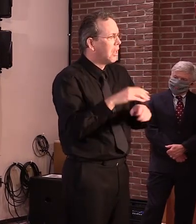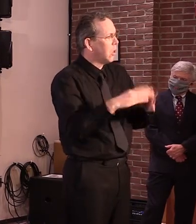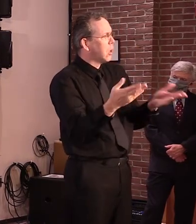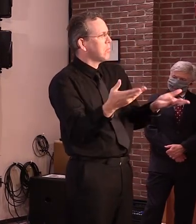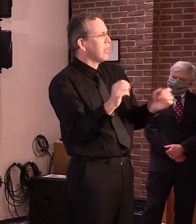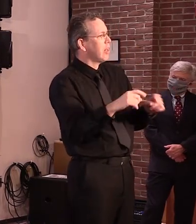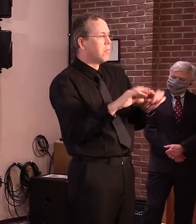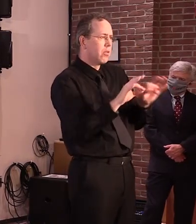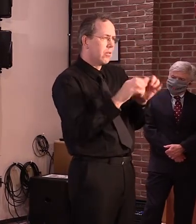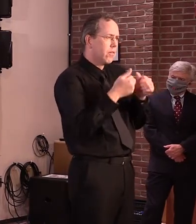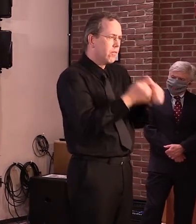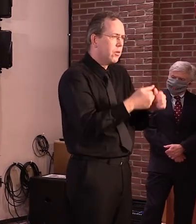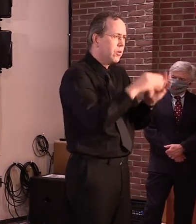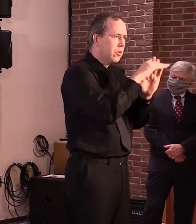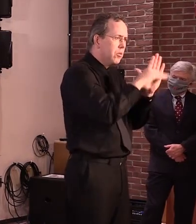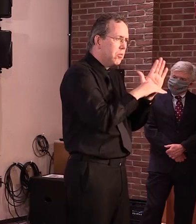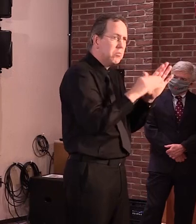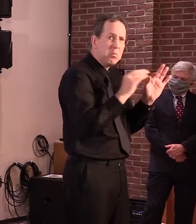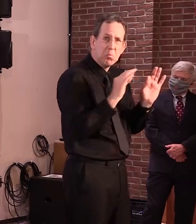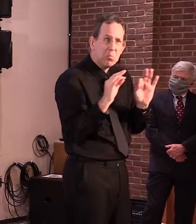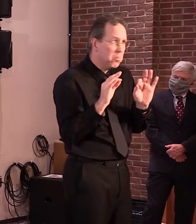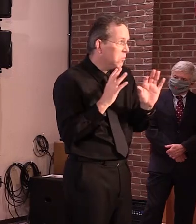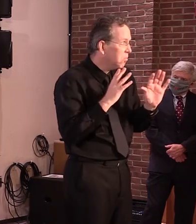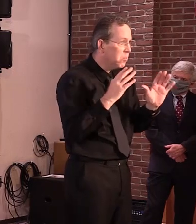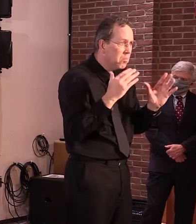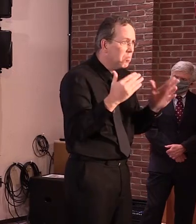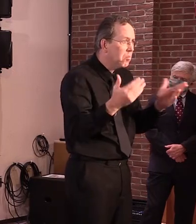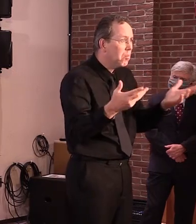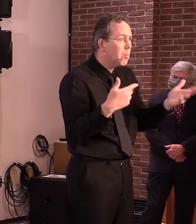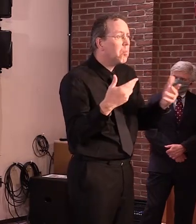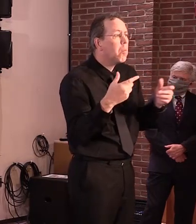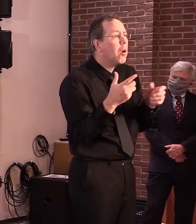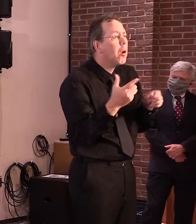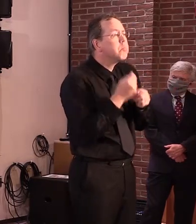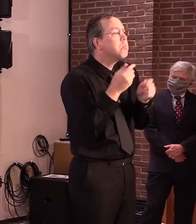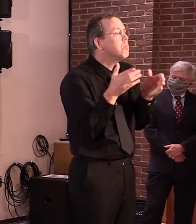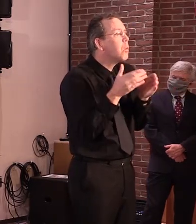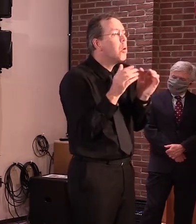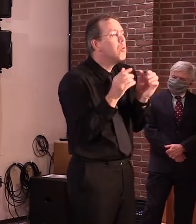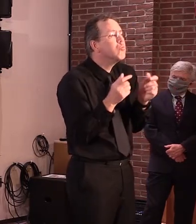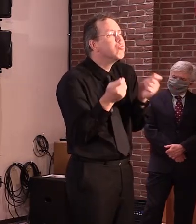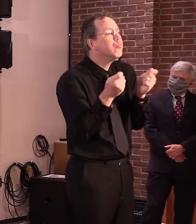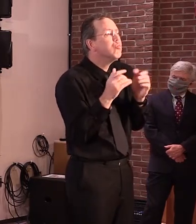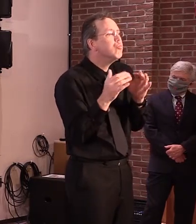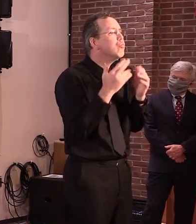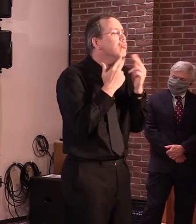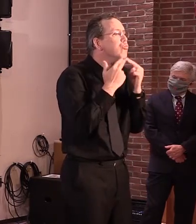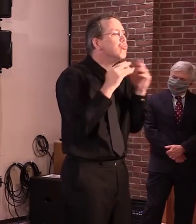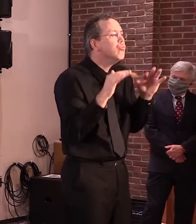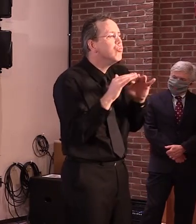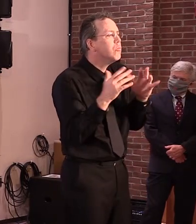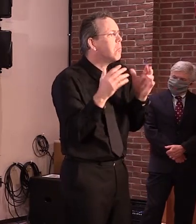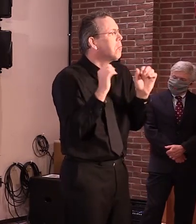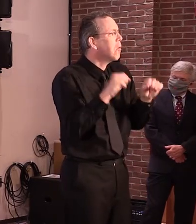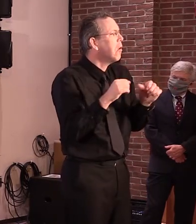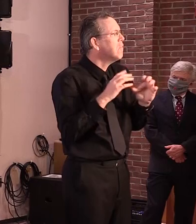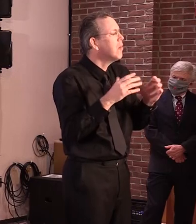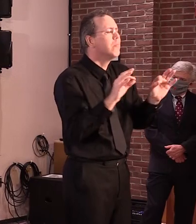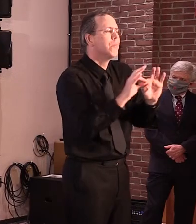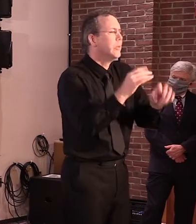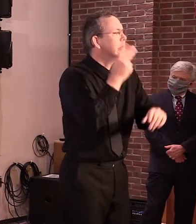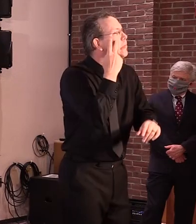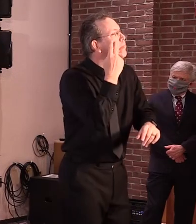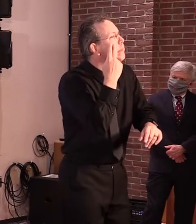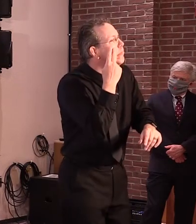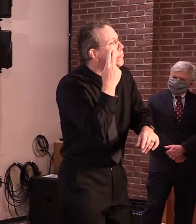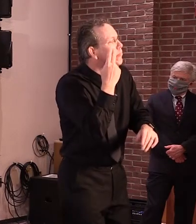We're not saying that we're going to move forward with like the Lake Monsters and so forth, but just contemplate that those could